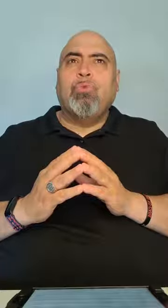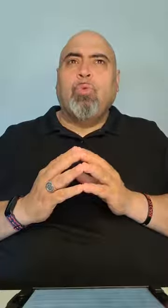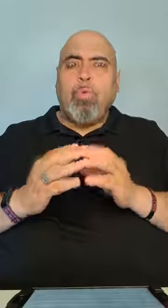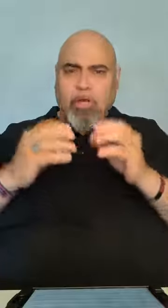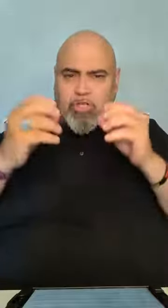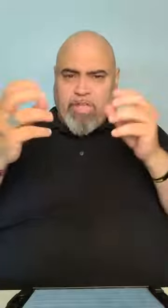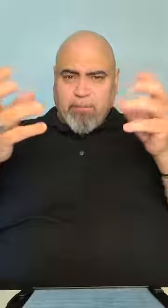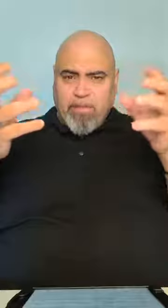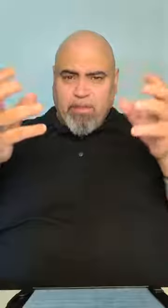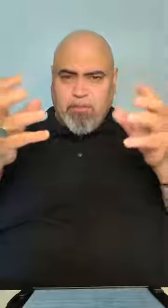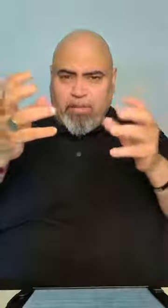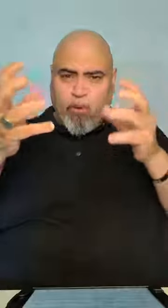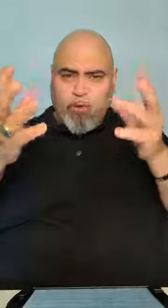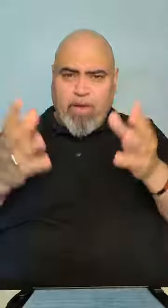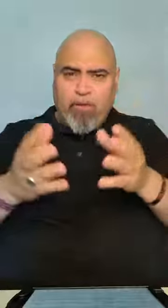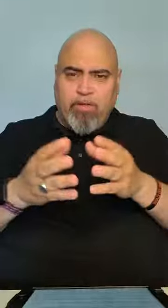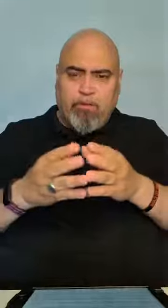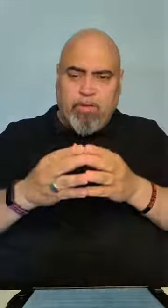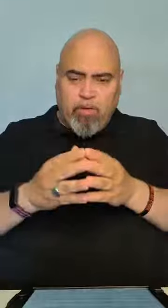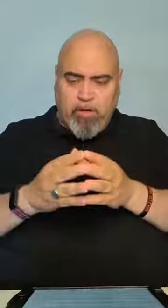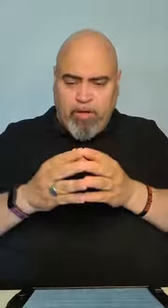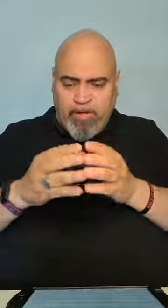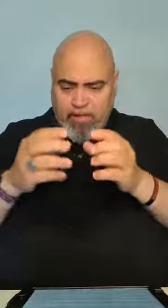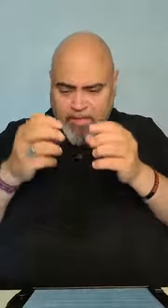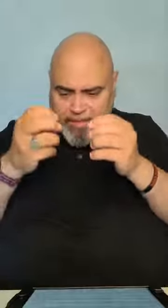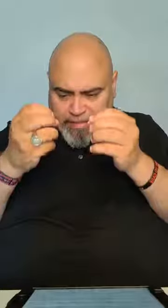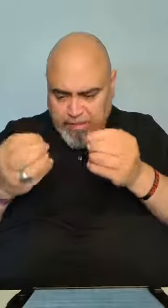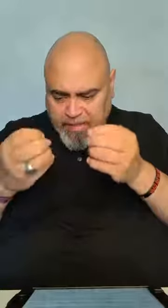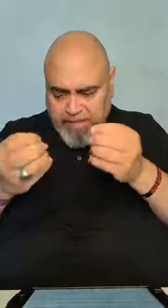We are stumped by those around us because we are given this limited